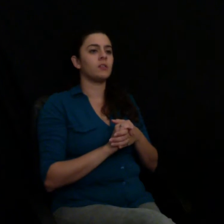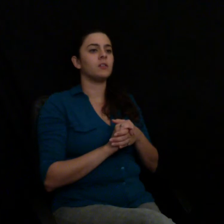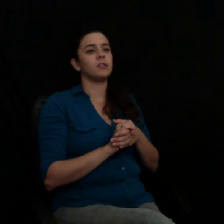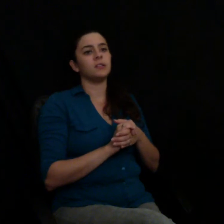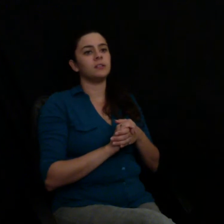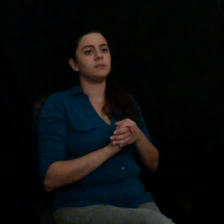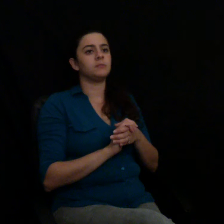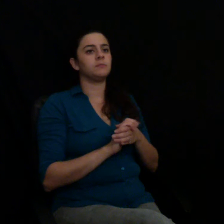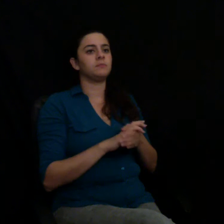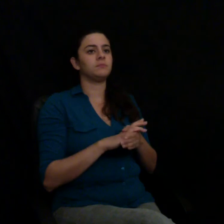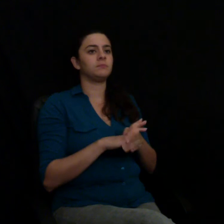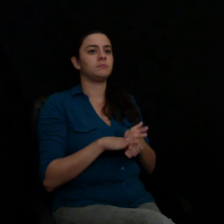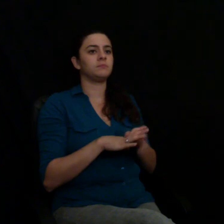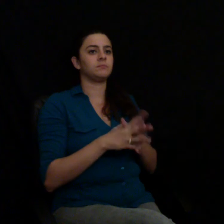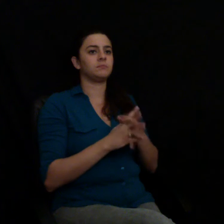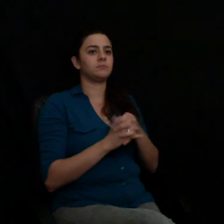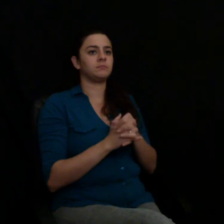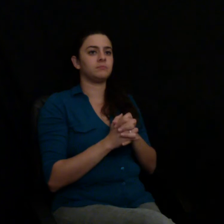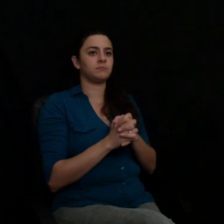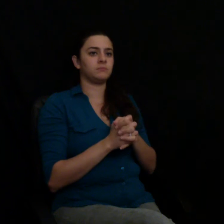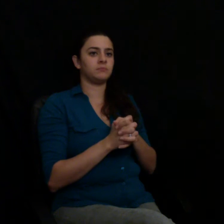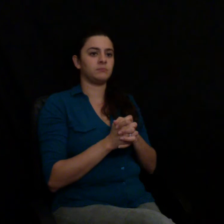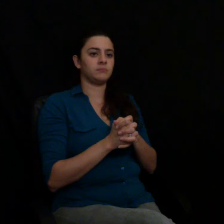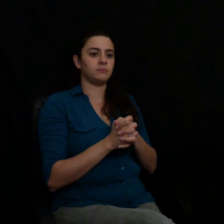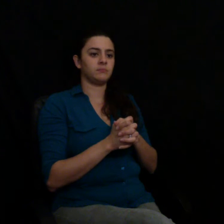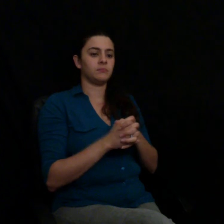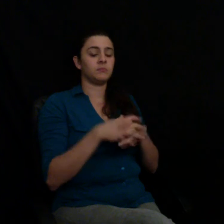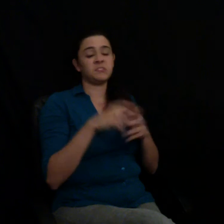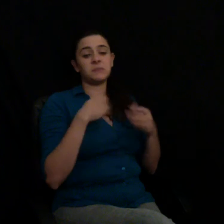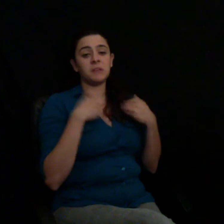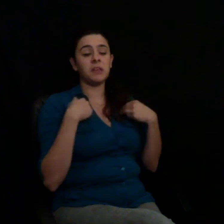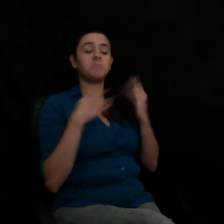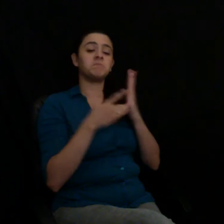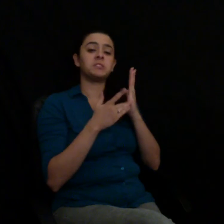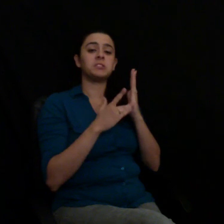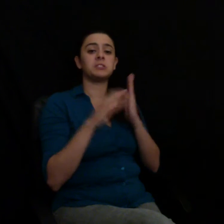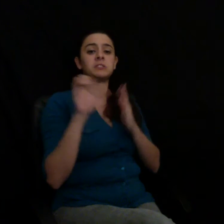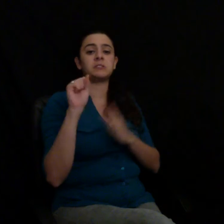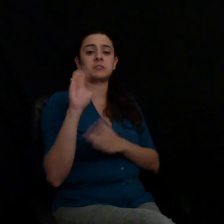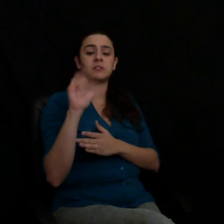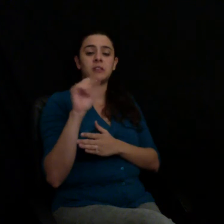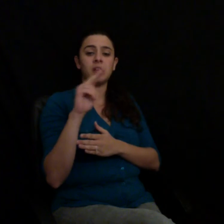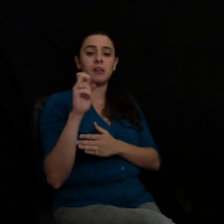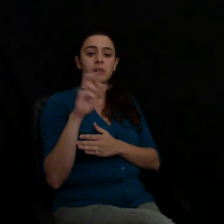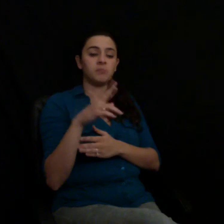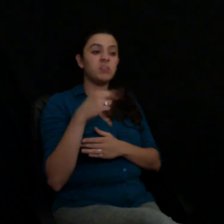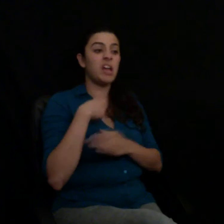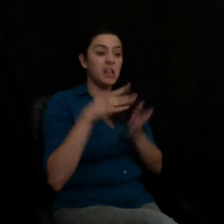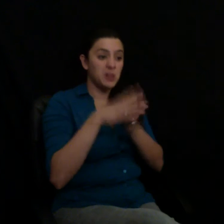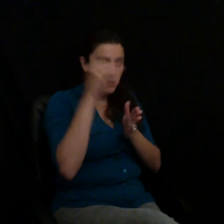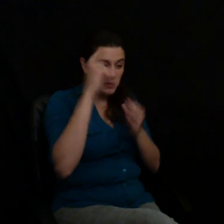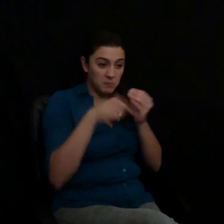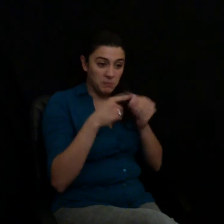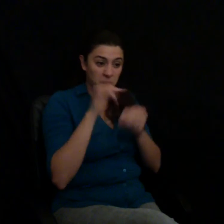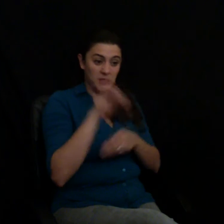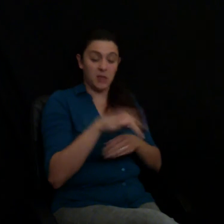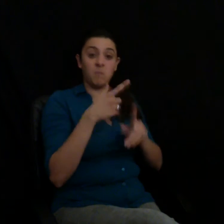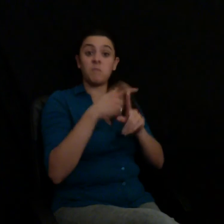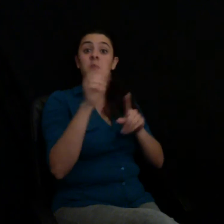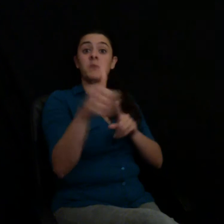me. I use a digital scanner. I'm not the first hobo to do it. In fact, I learned it from other hobos that have been doing it, and I